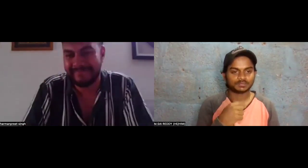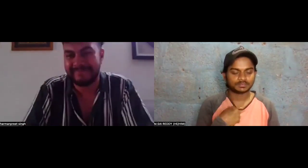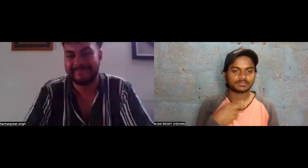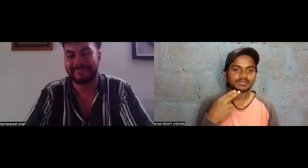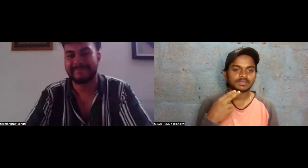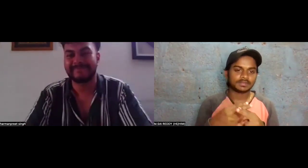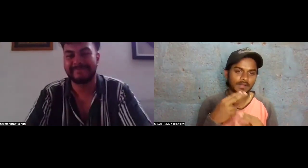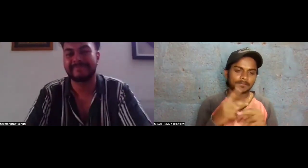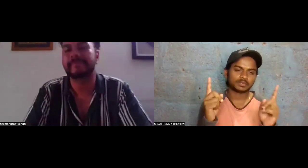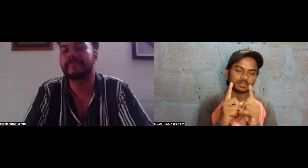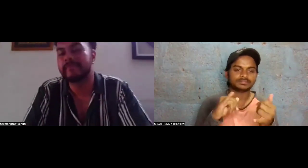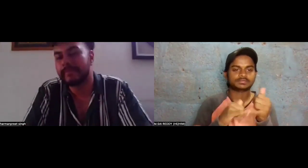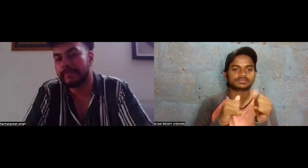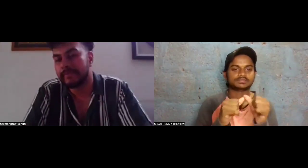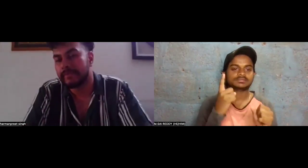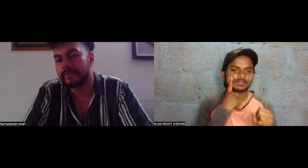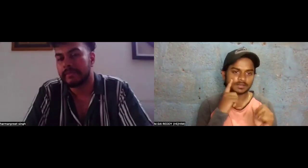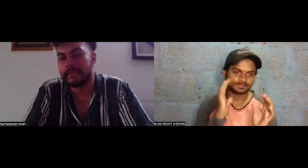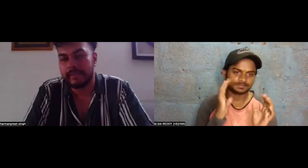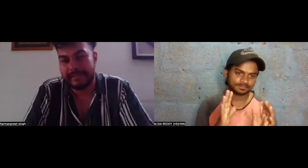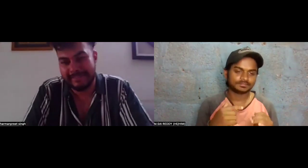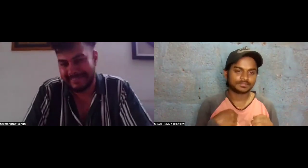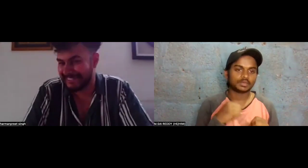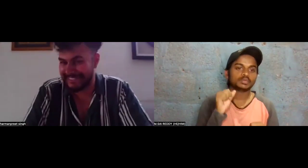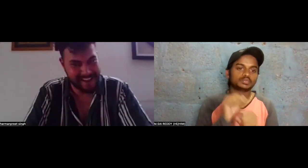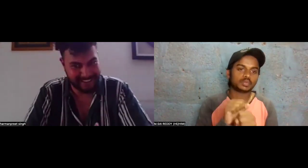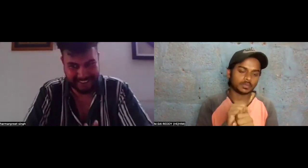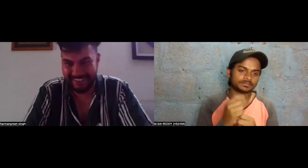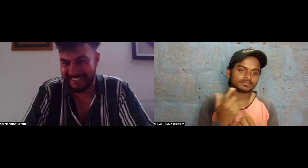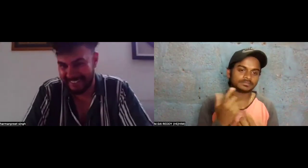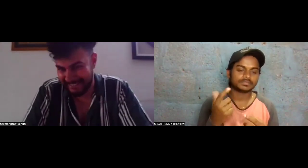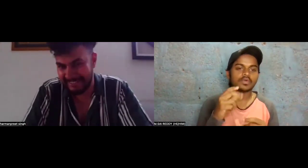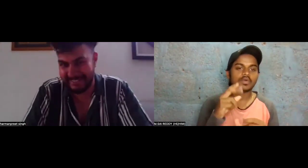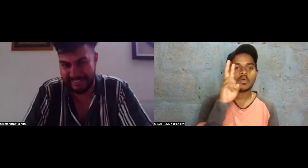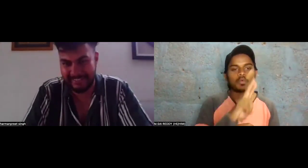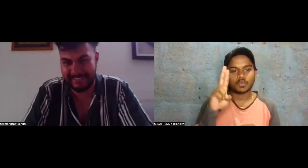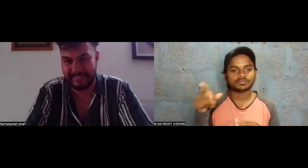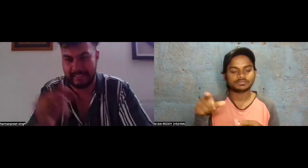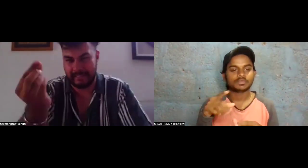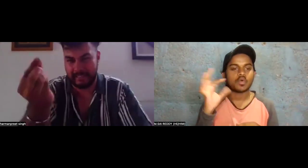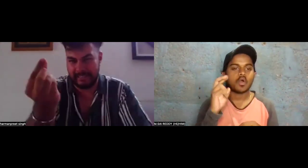slowly. Okay, sure. My name is Sai Sai.